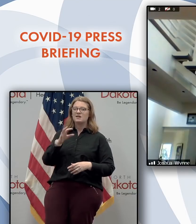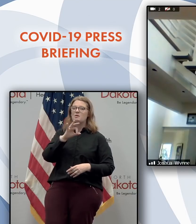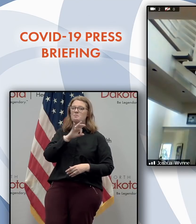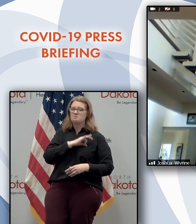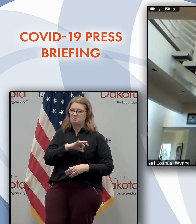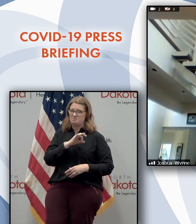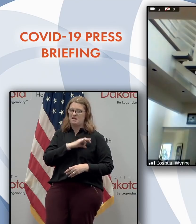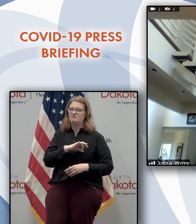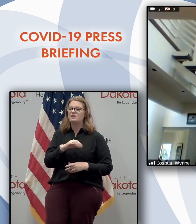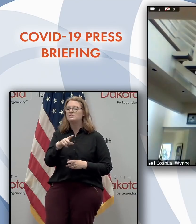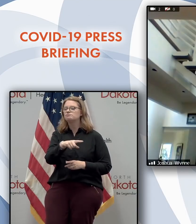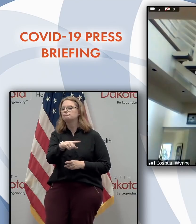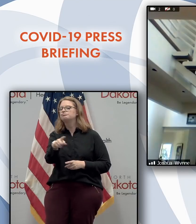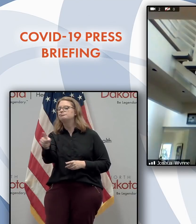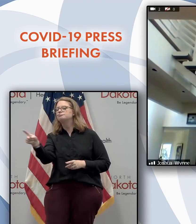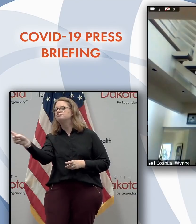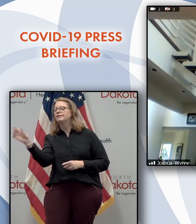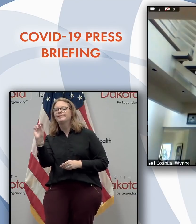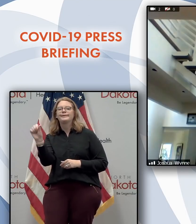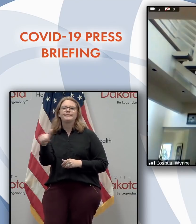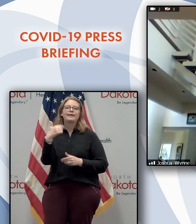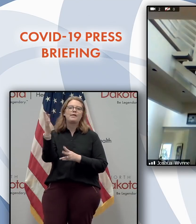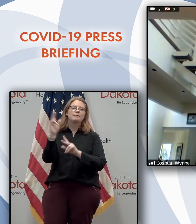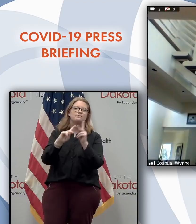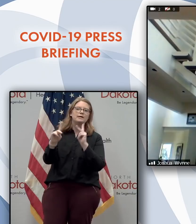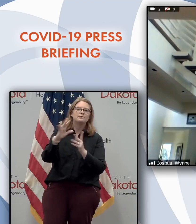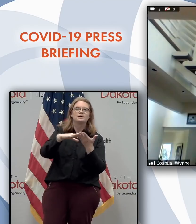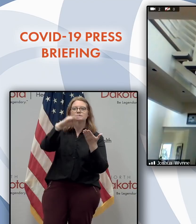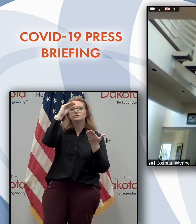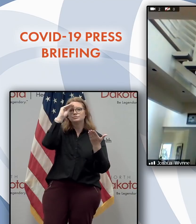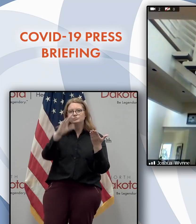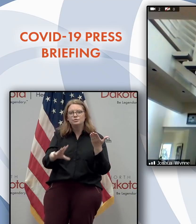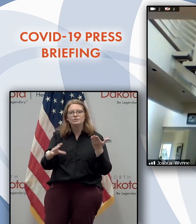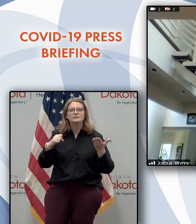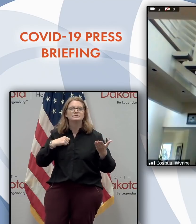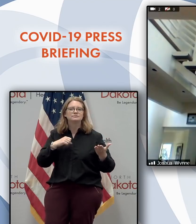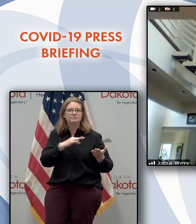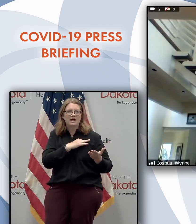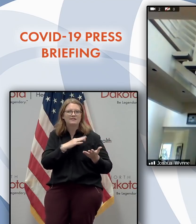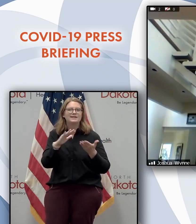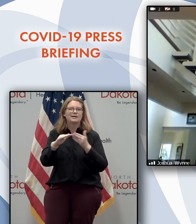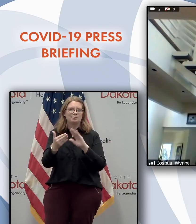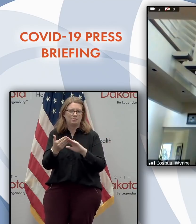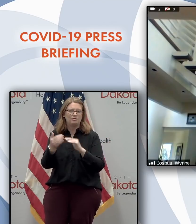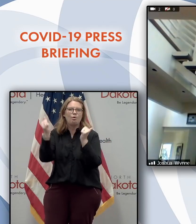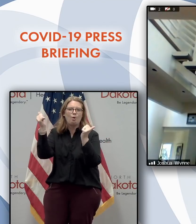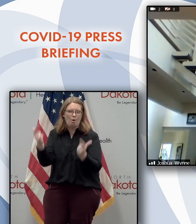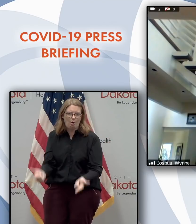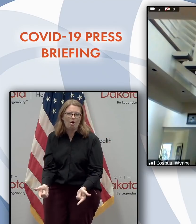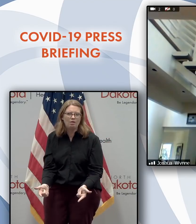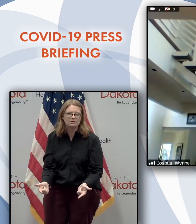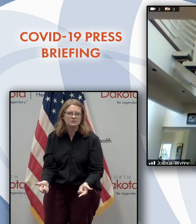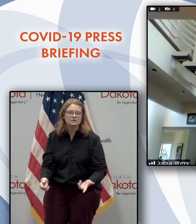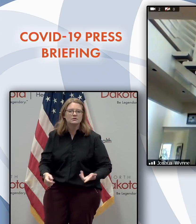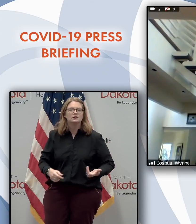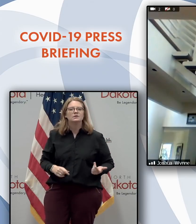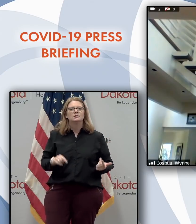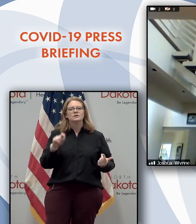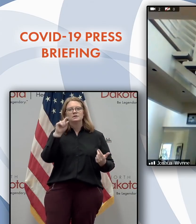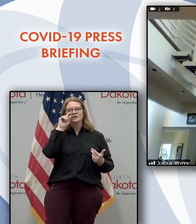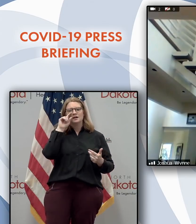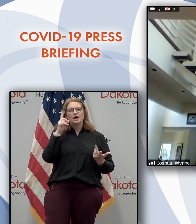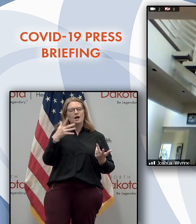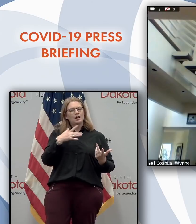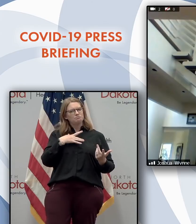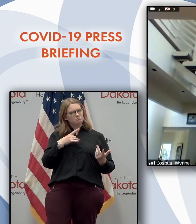for your fellow students, for your teachers, and for the community. So I like the term that the